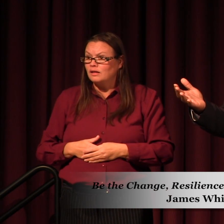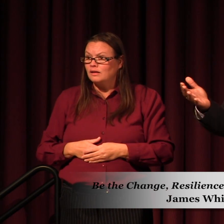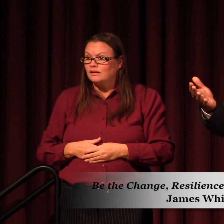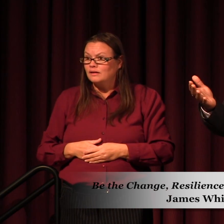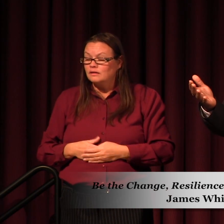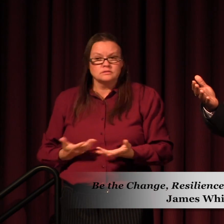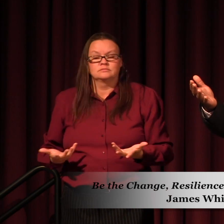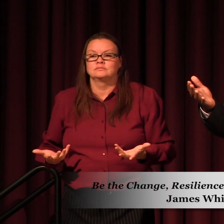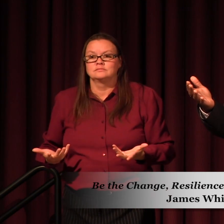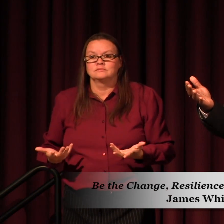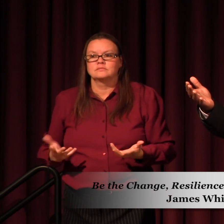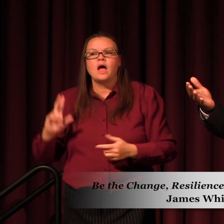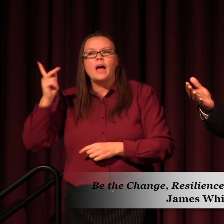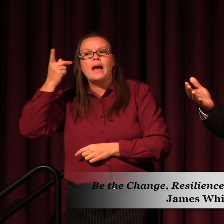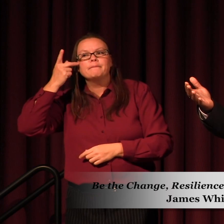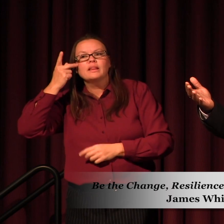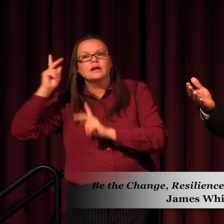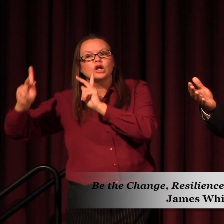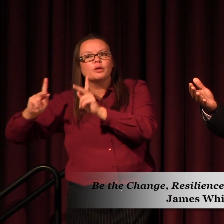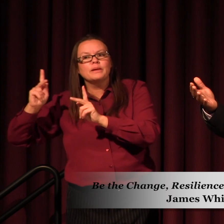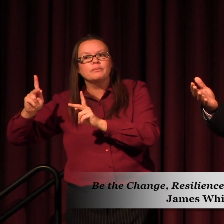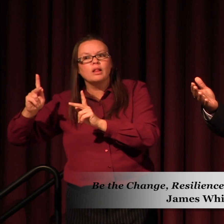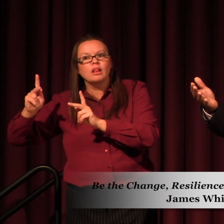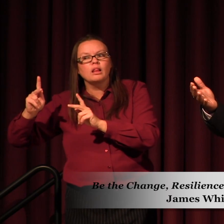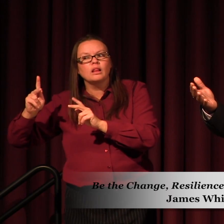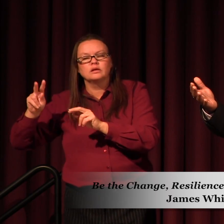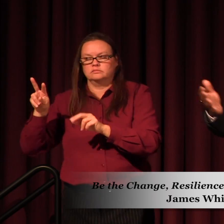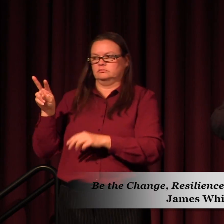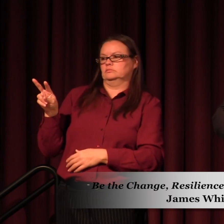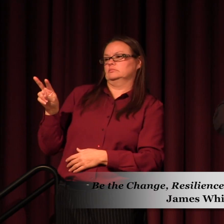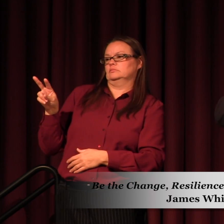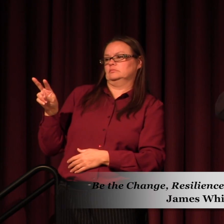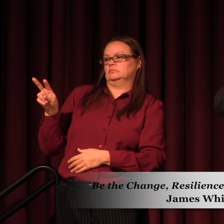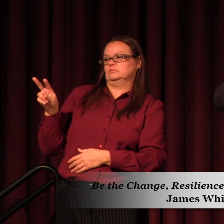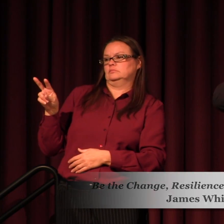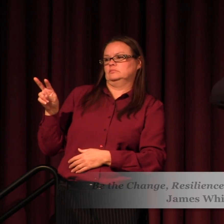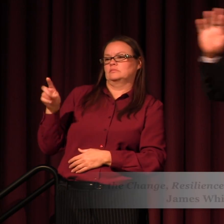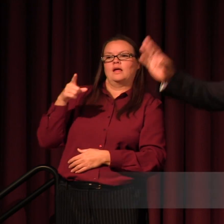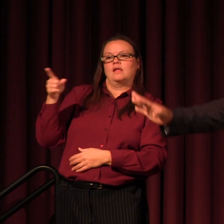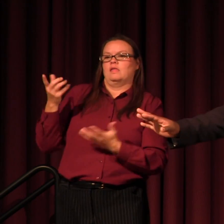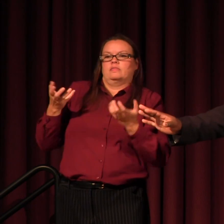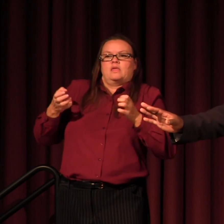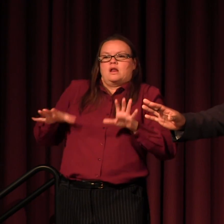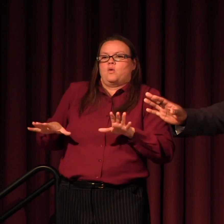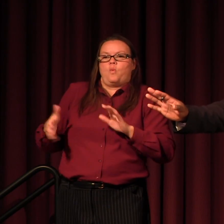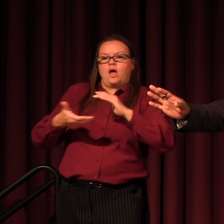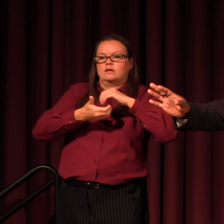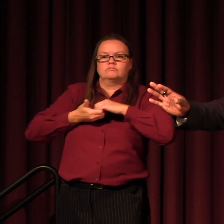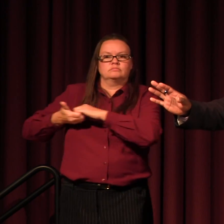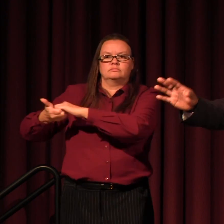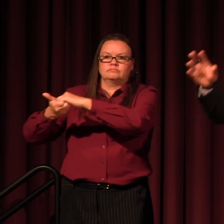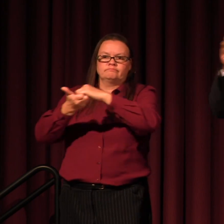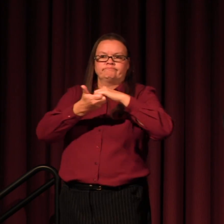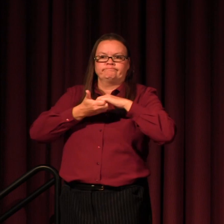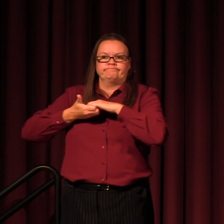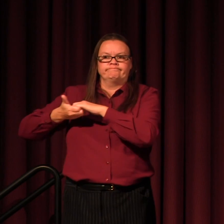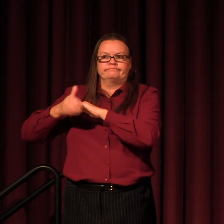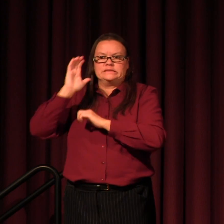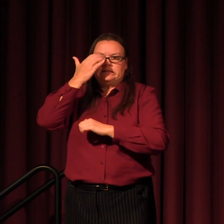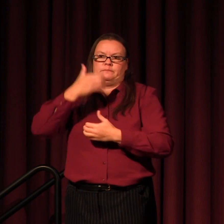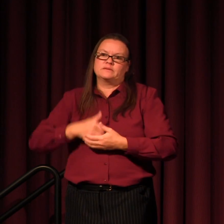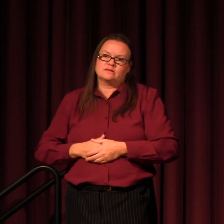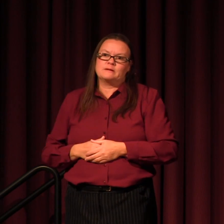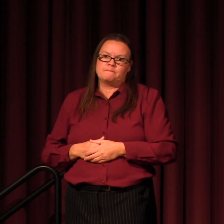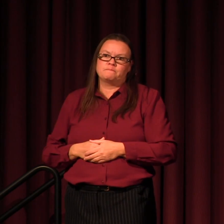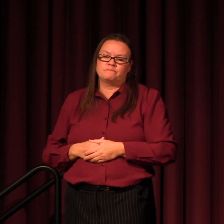And look at the politicians that are out here right now. It would seem like it has that has nothing to do with why we